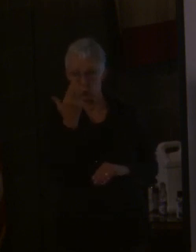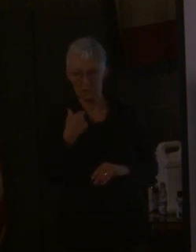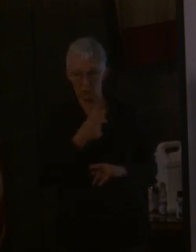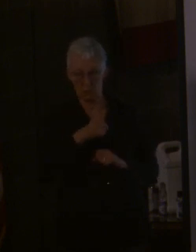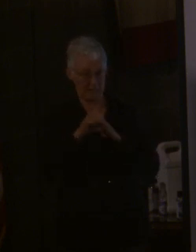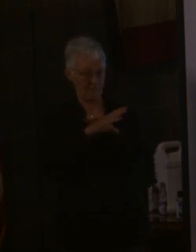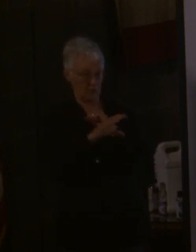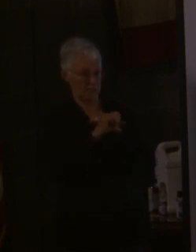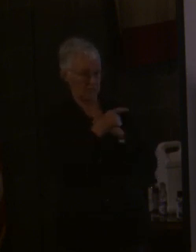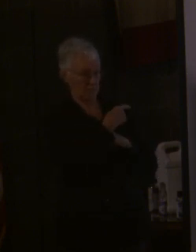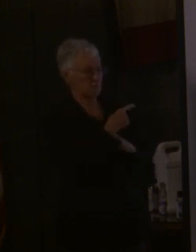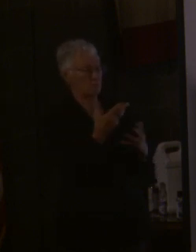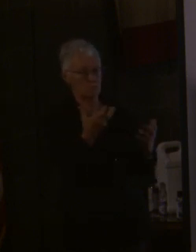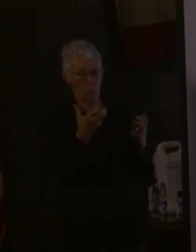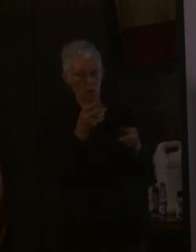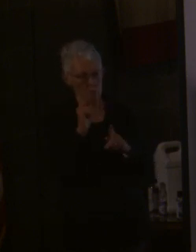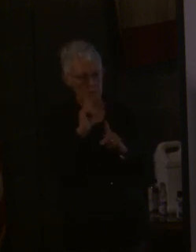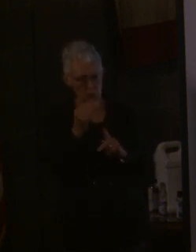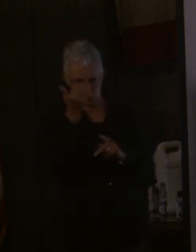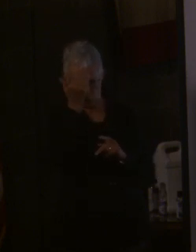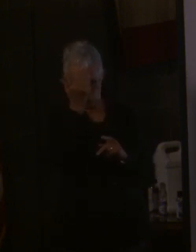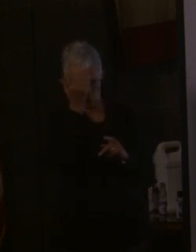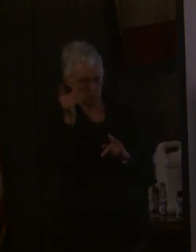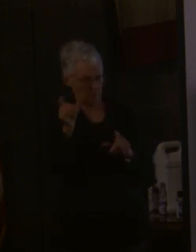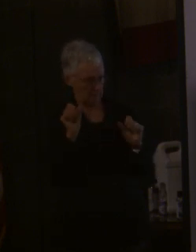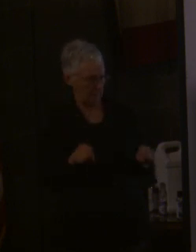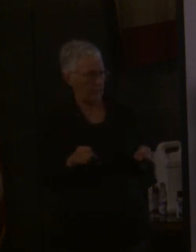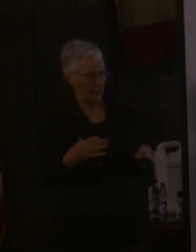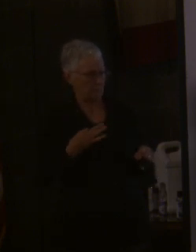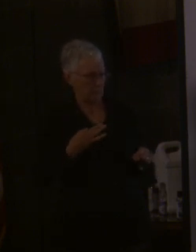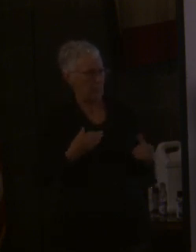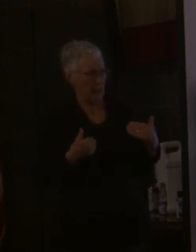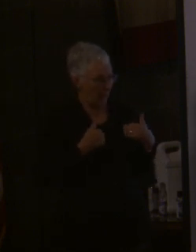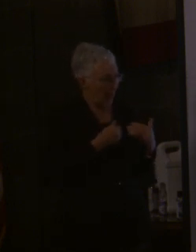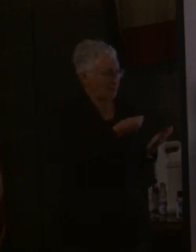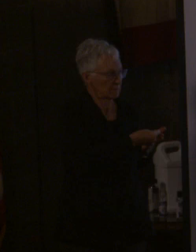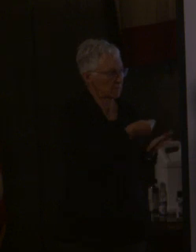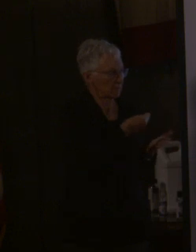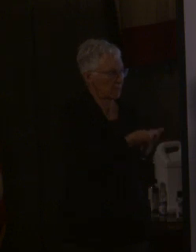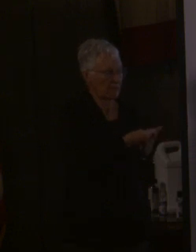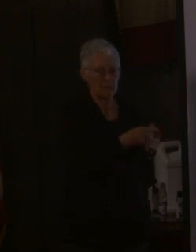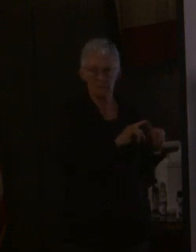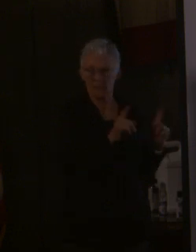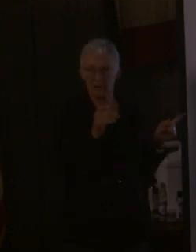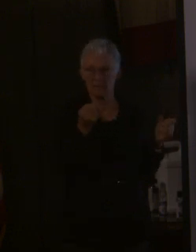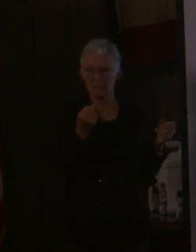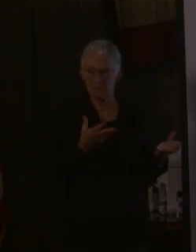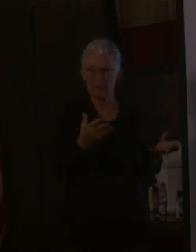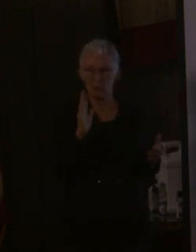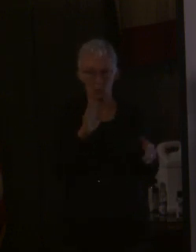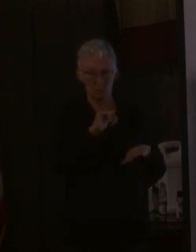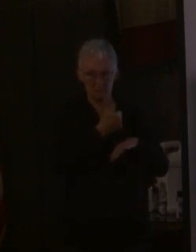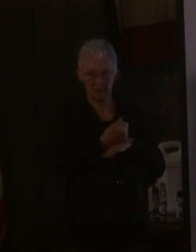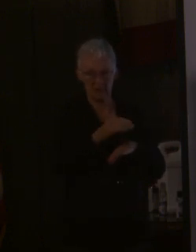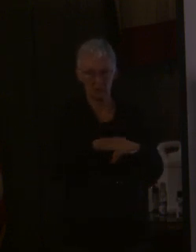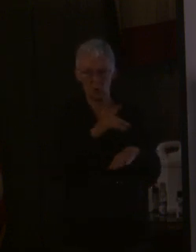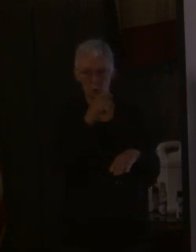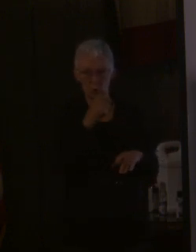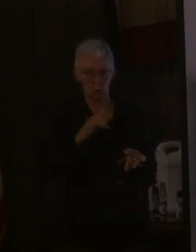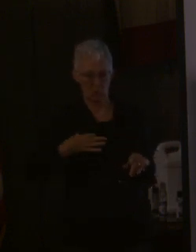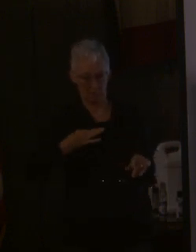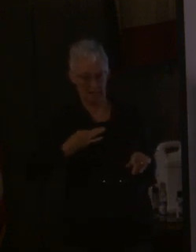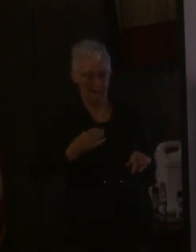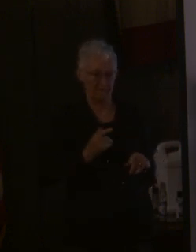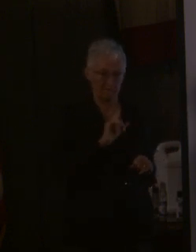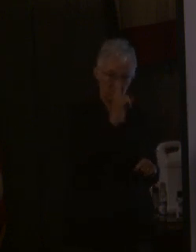aware of it, we've got to get those applications in. First come, first served basis on many of these. And then finally,